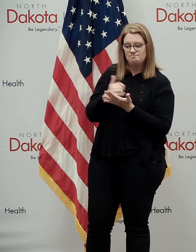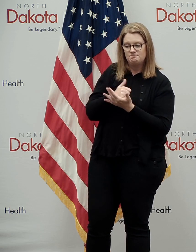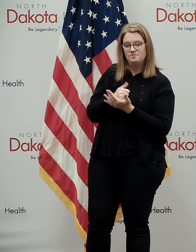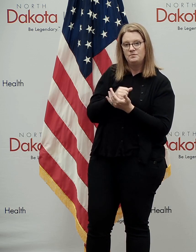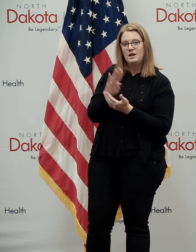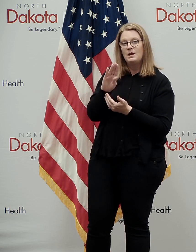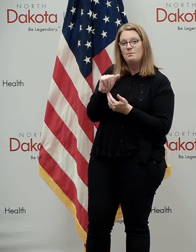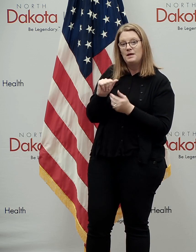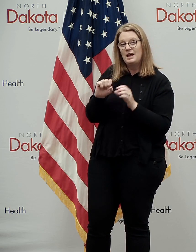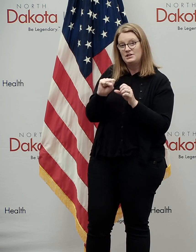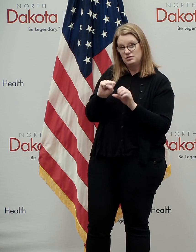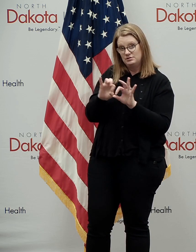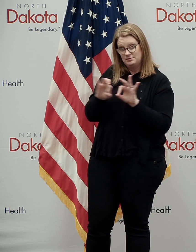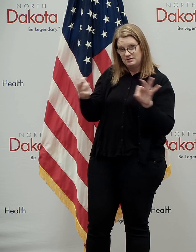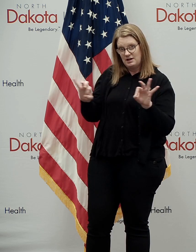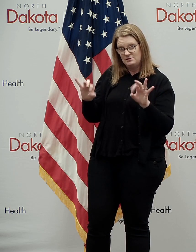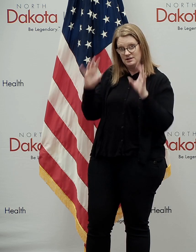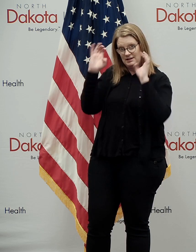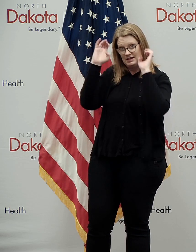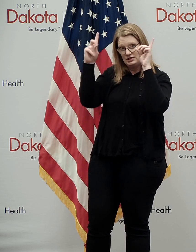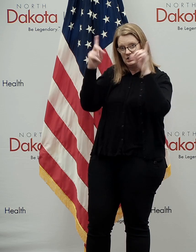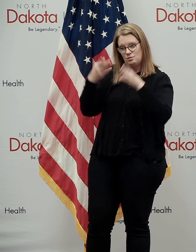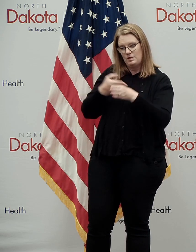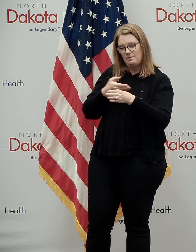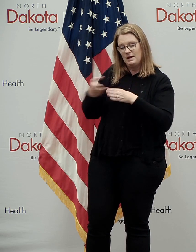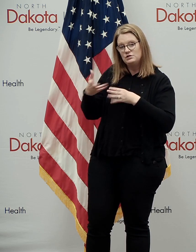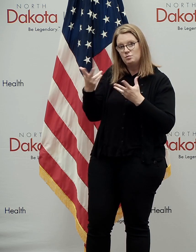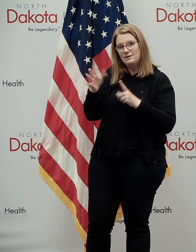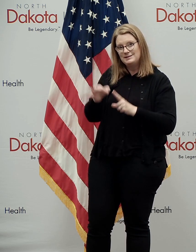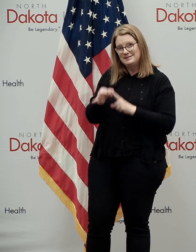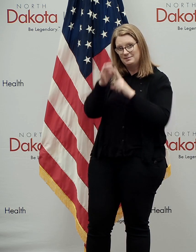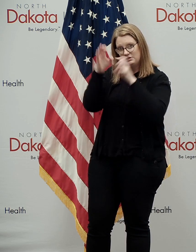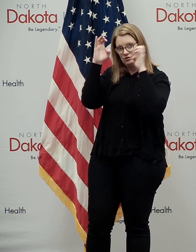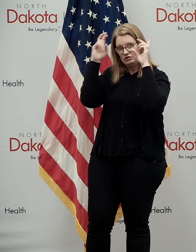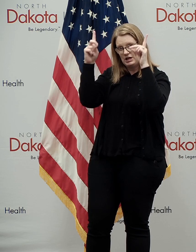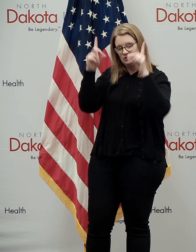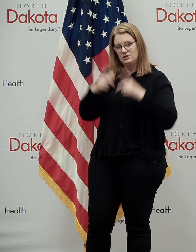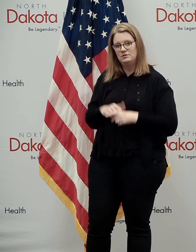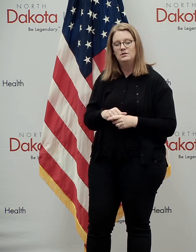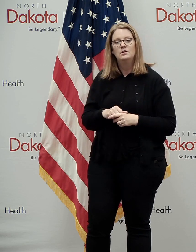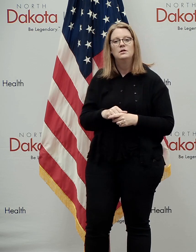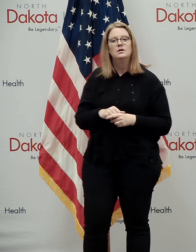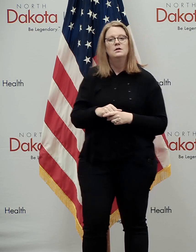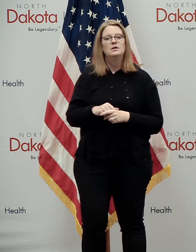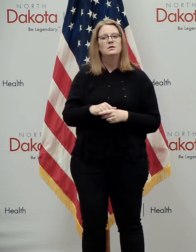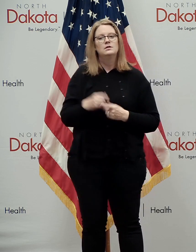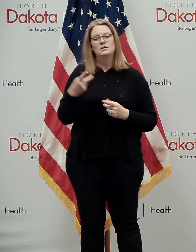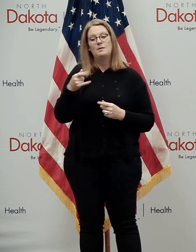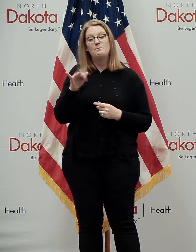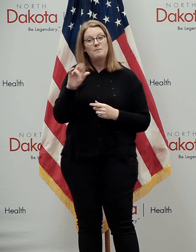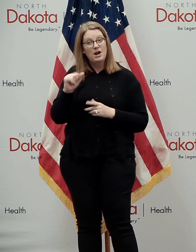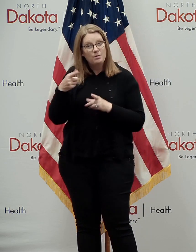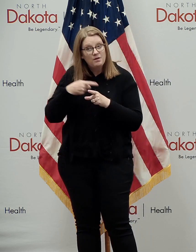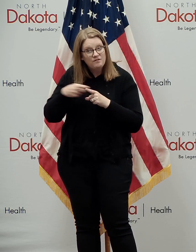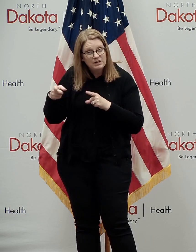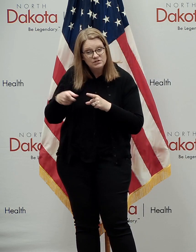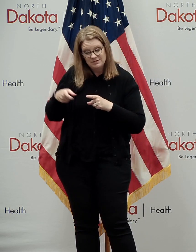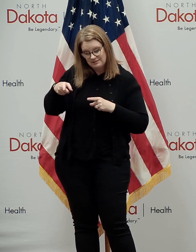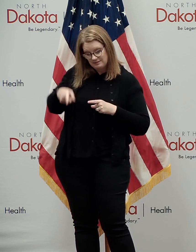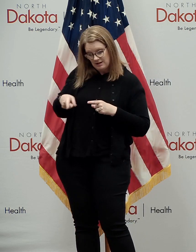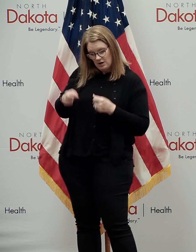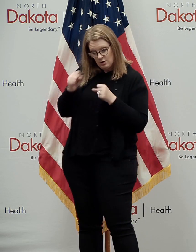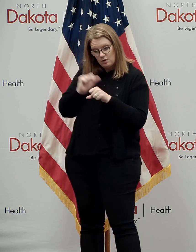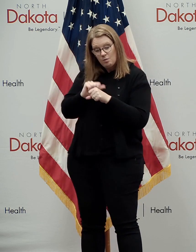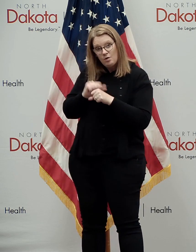Bachelor's of Science degree in education with a major in special education. We have paraprofessionals who currently work as